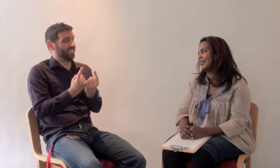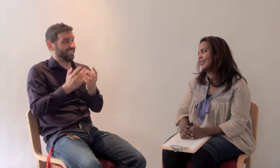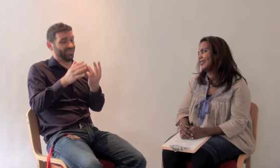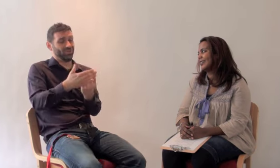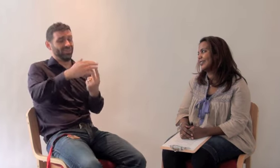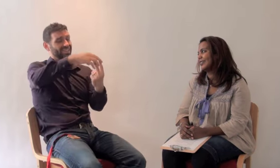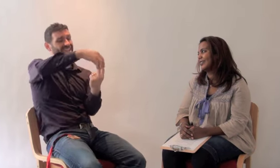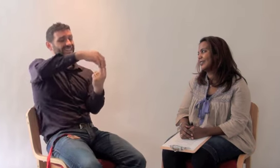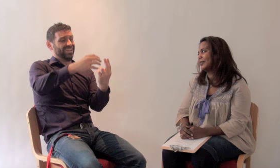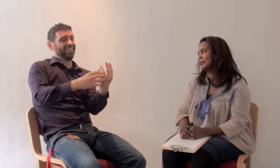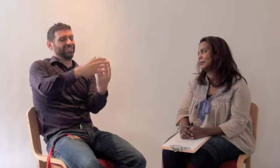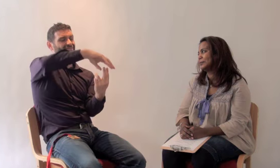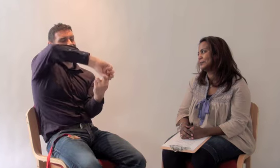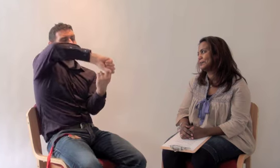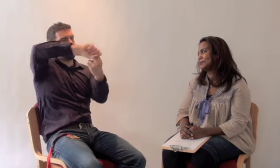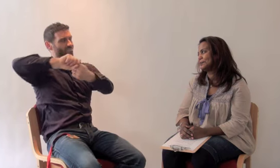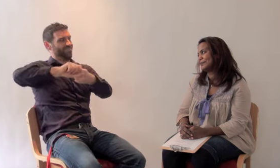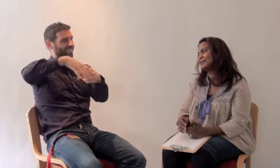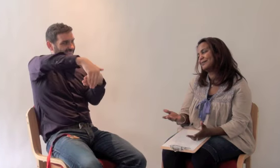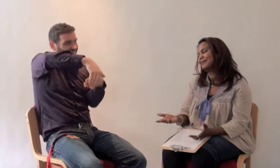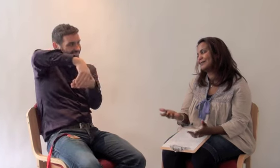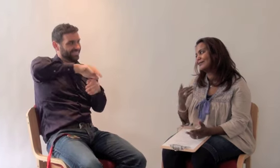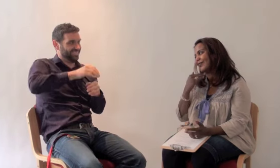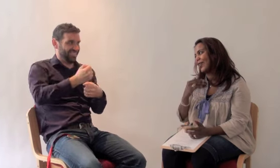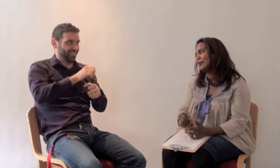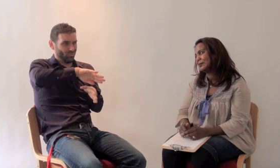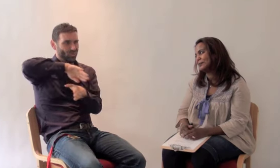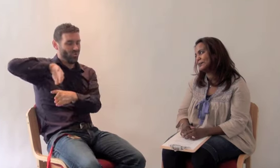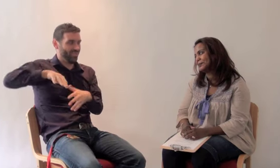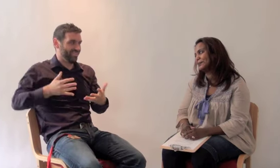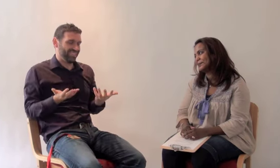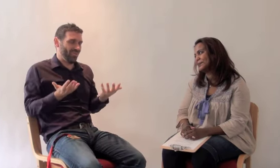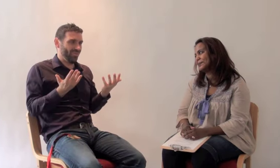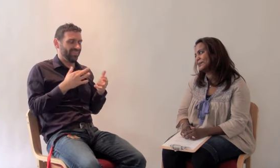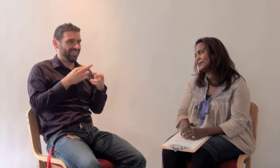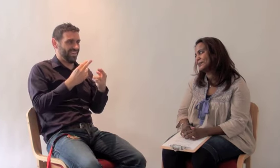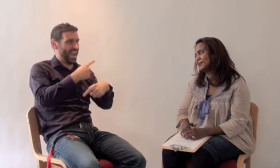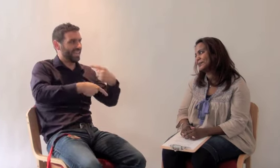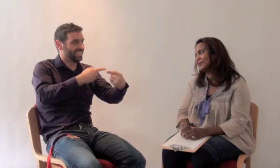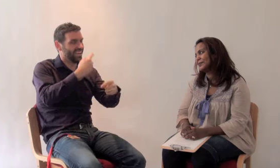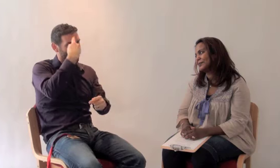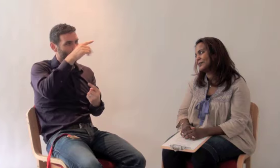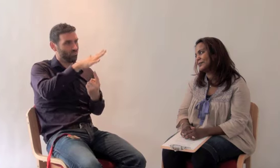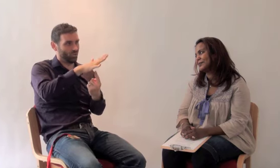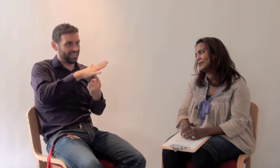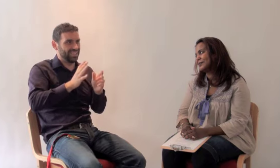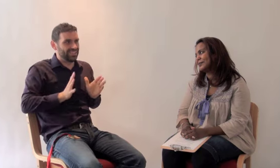marathon, other things kind of need to be put to one side, really. Yeah, I understand. So next year, I